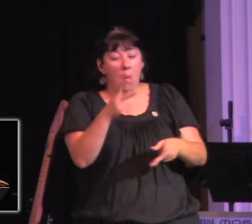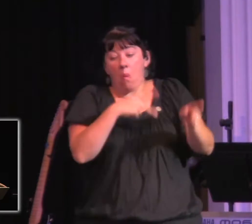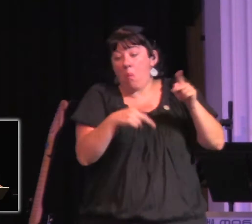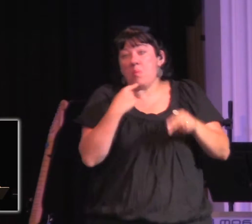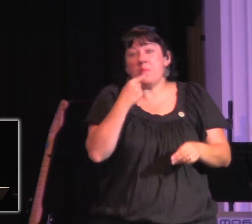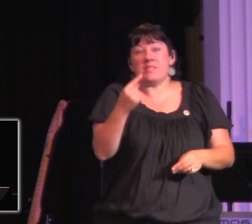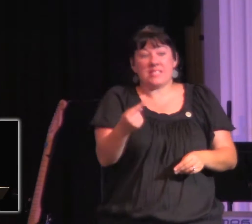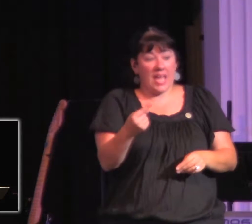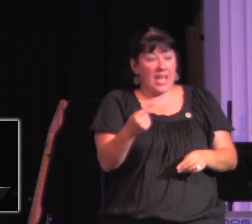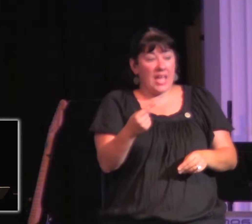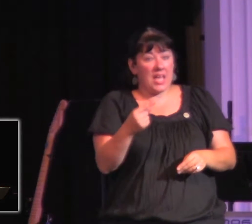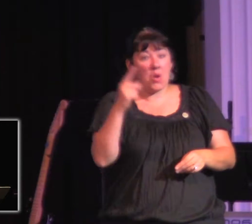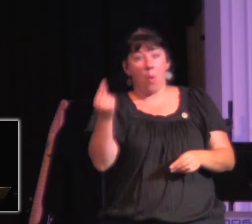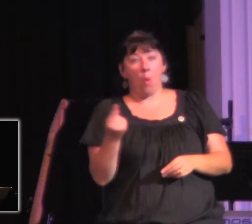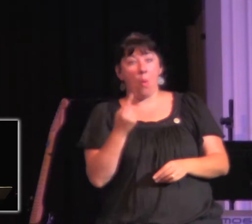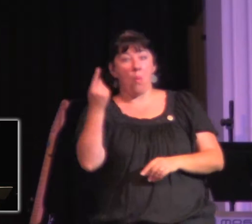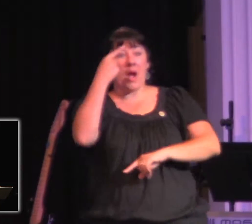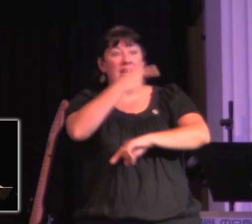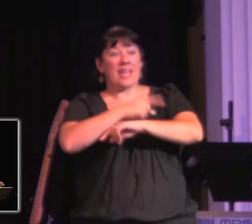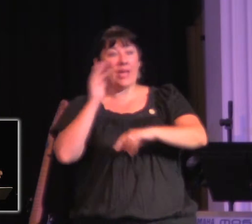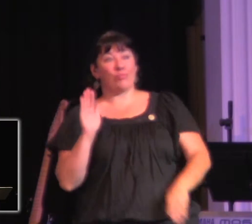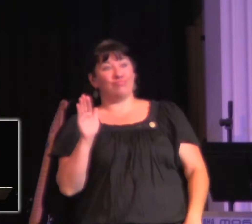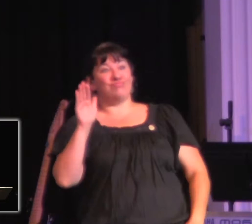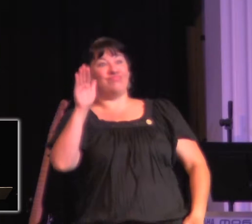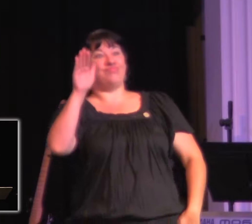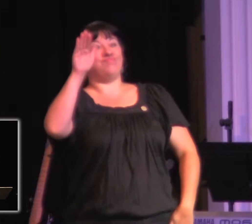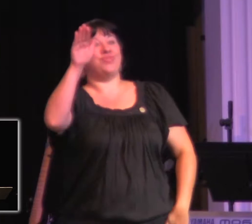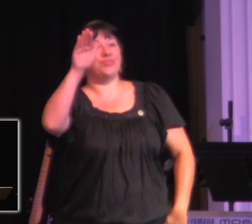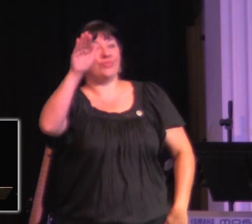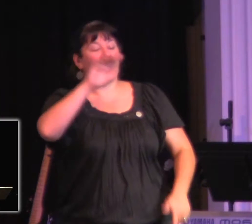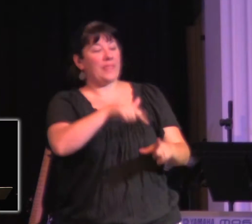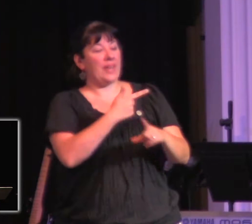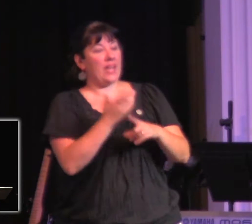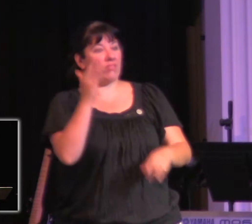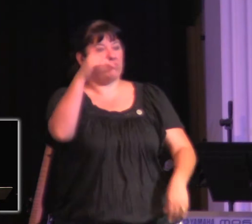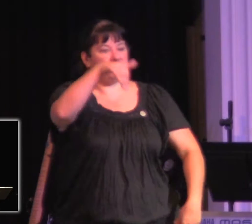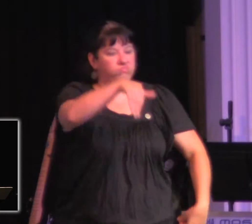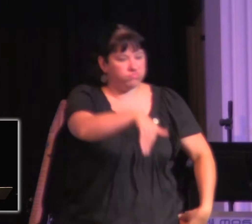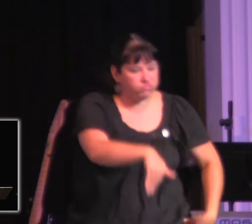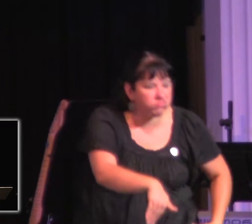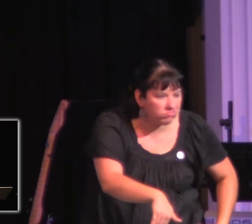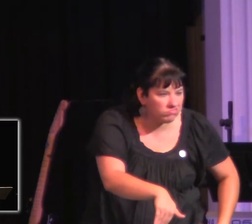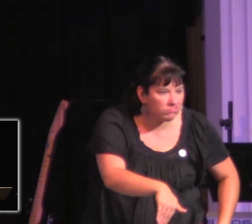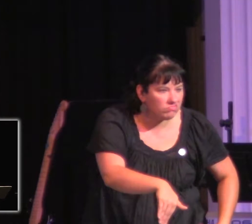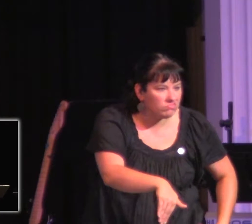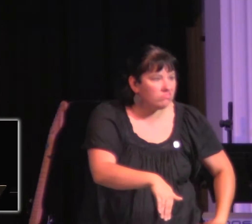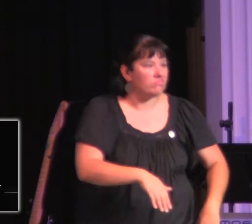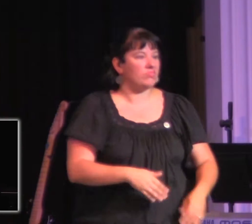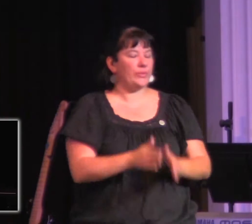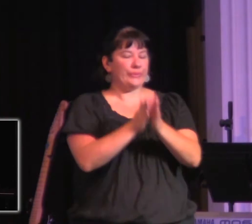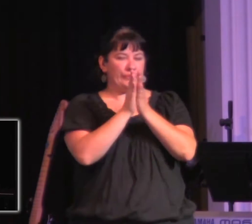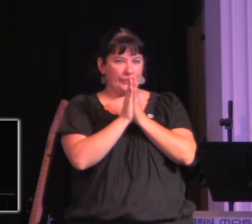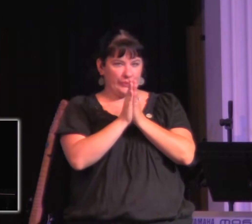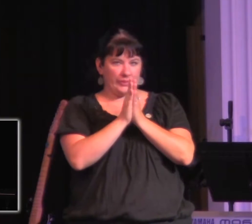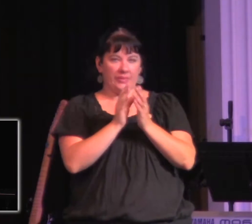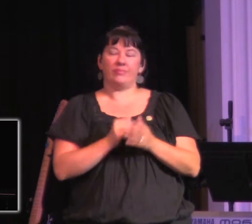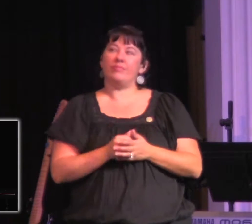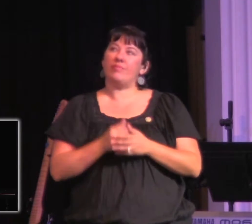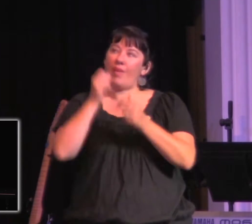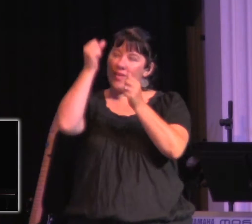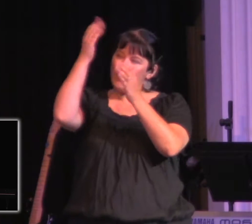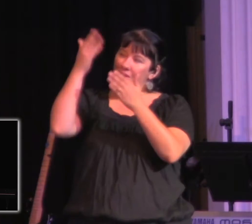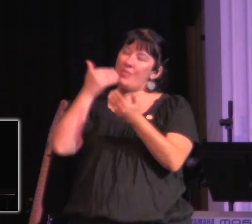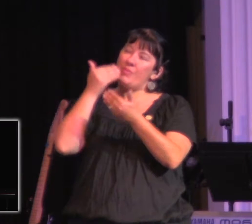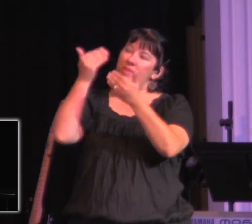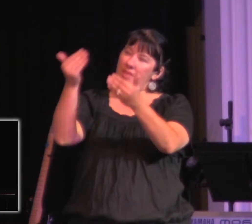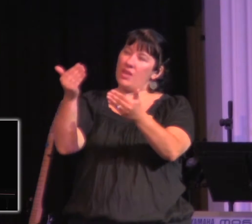shot down in May. How many feel like, hey, that's life? Let's pray together. Father, we thank you for your word. God,